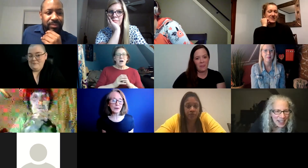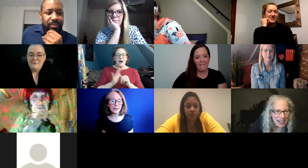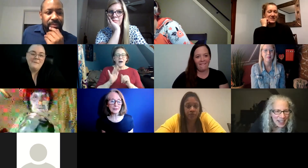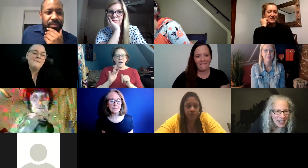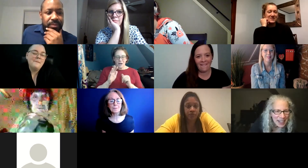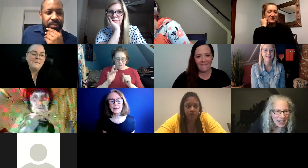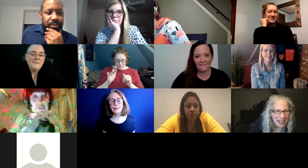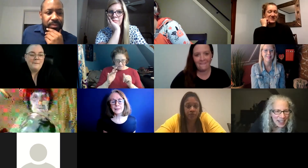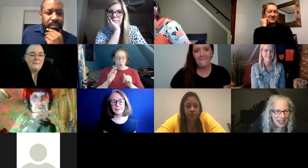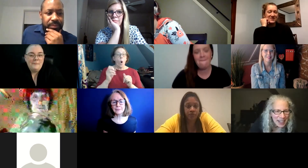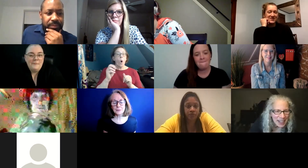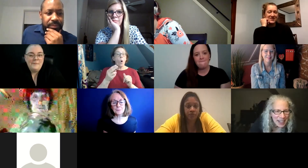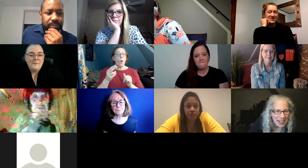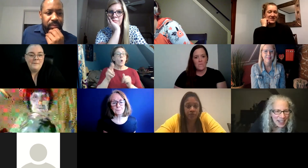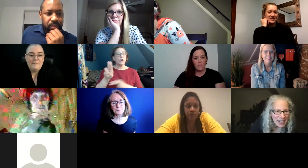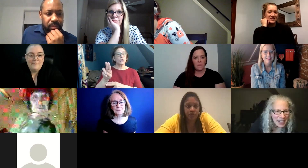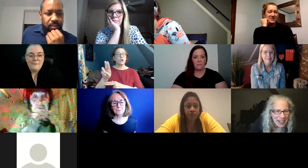Brain. Anyway.